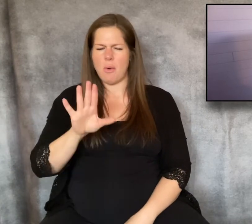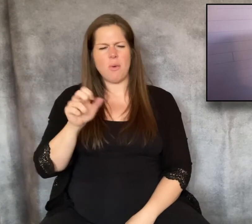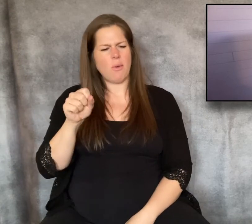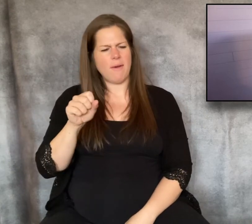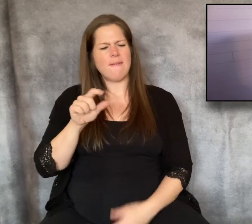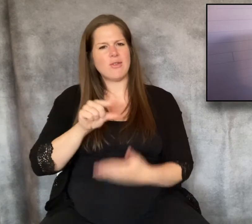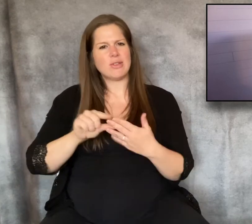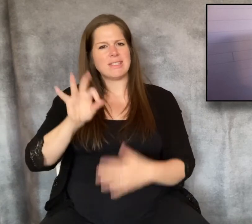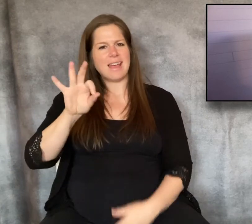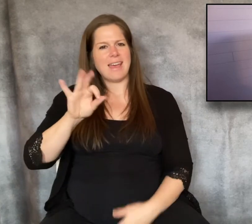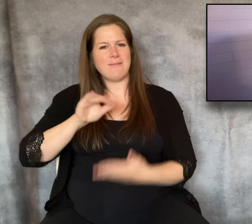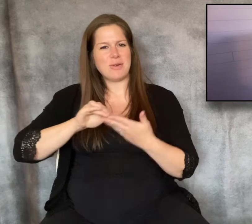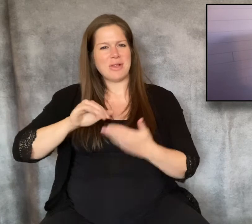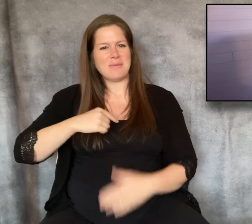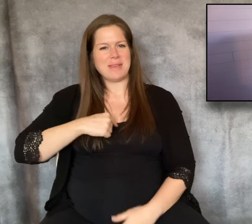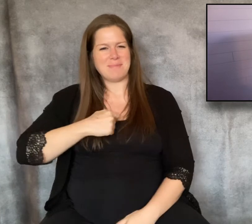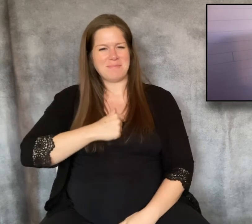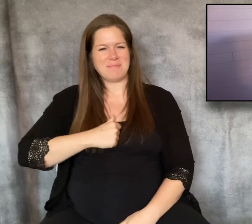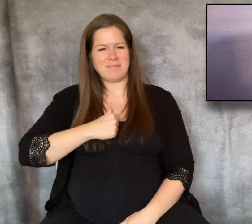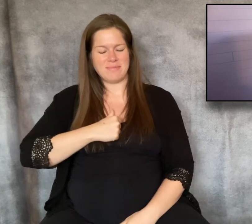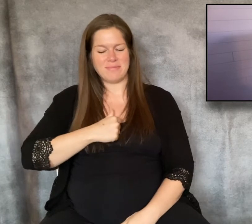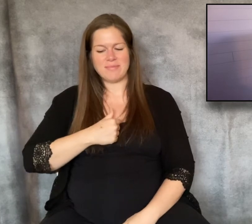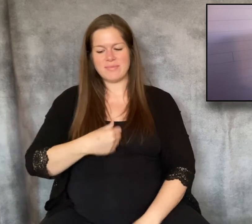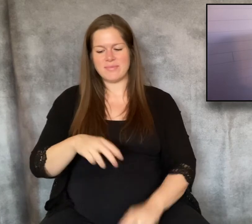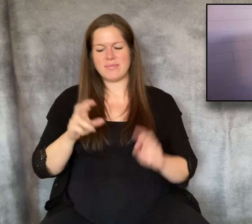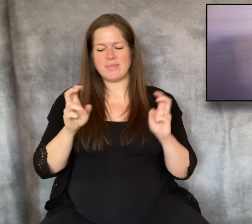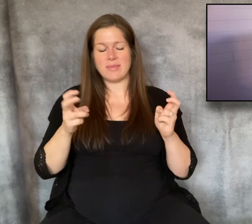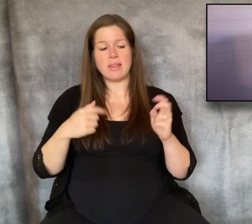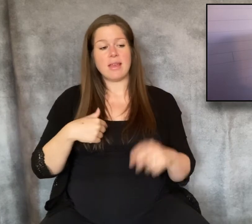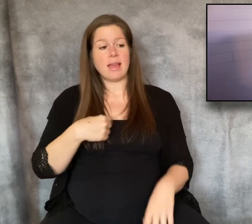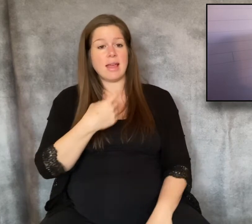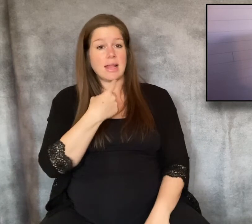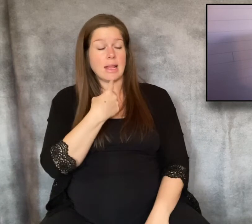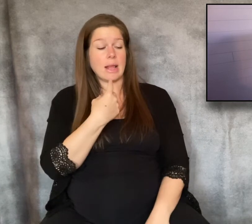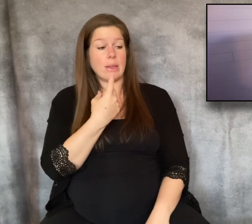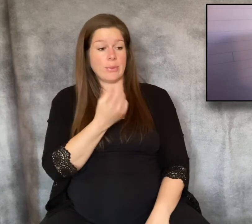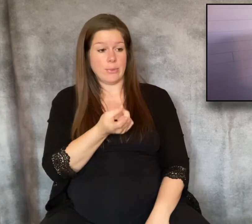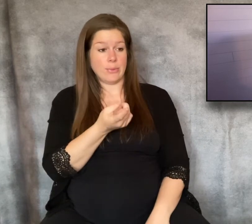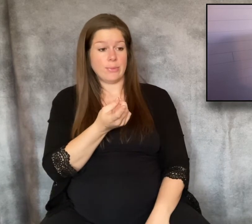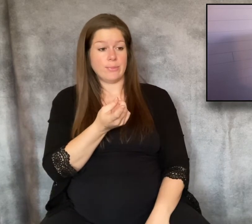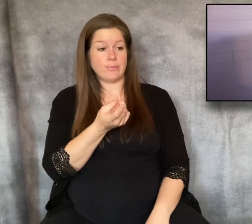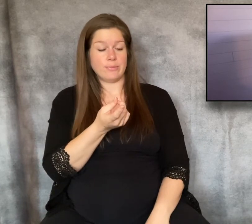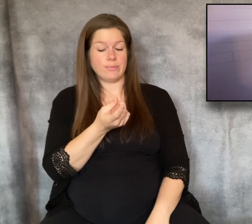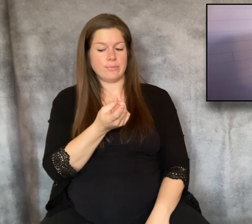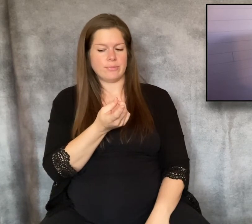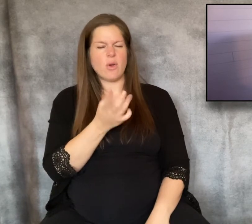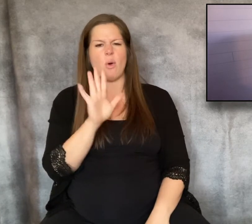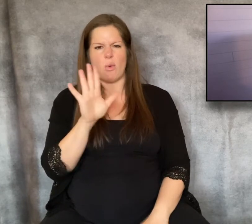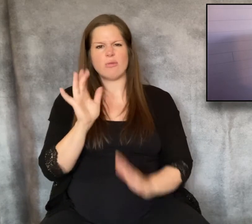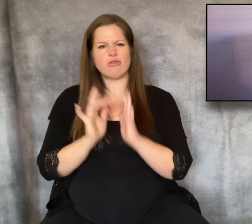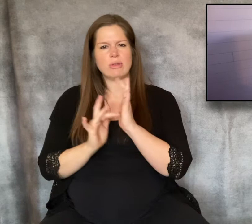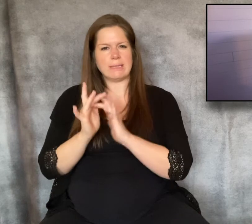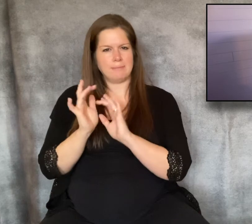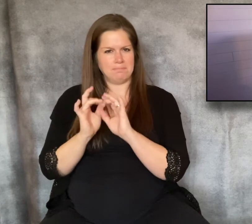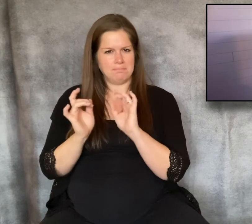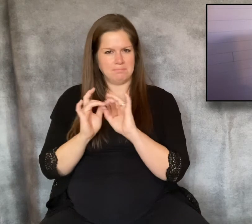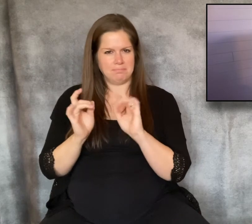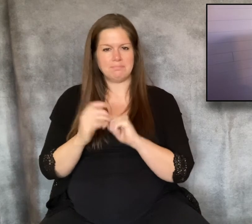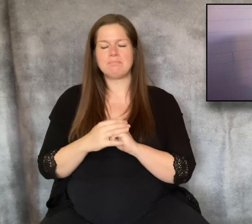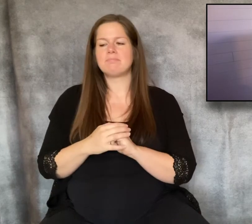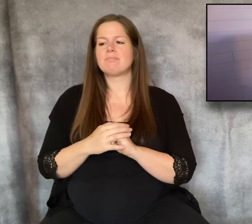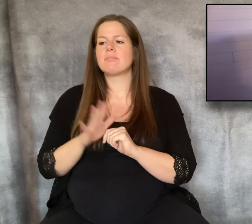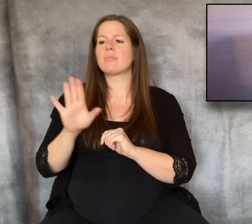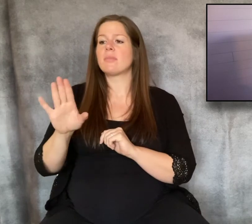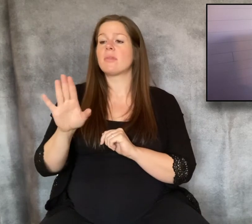No, it is verse 9. Forgive me. And I say to you, whoever divorces his wife, and now Jesus makes an allowance